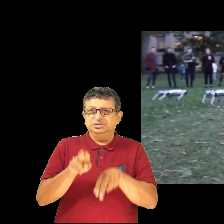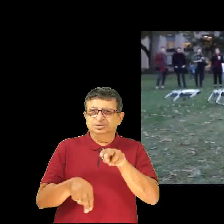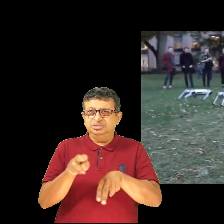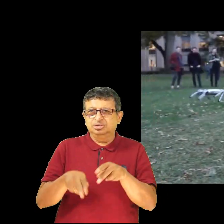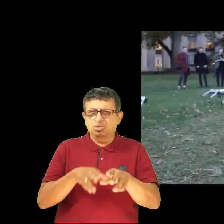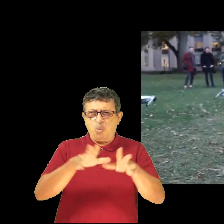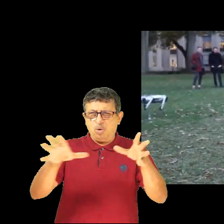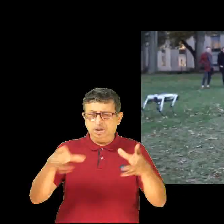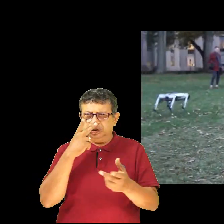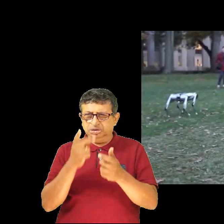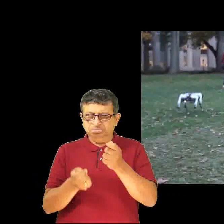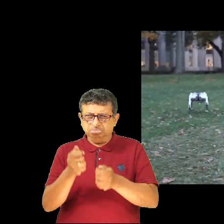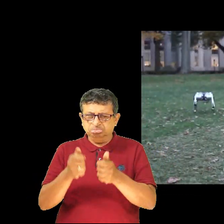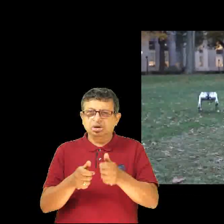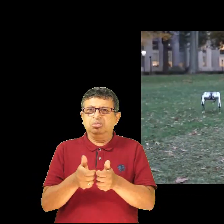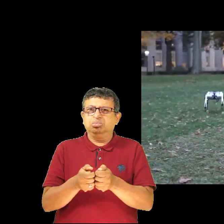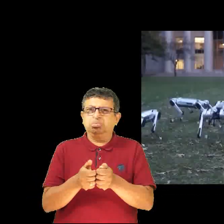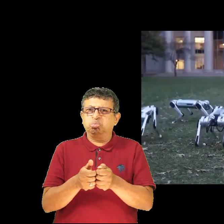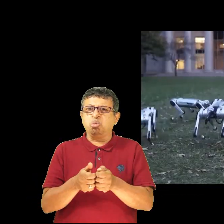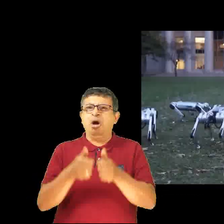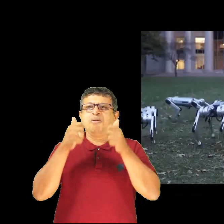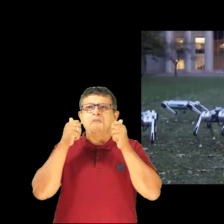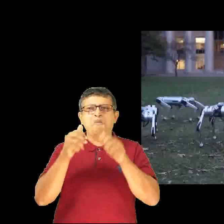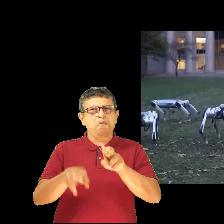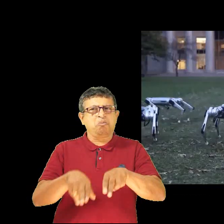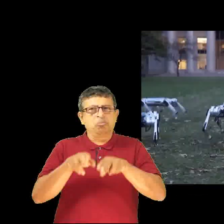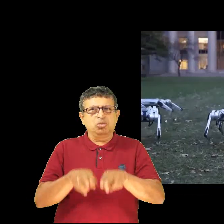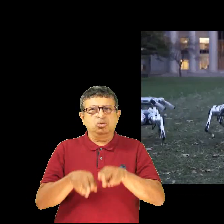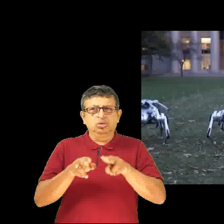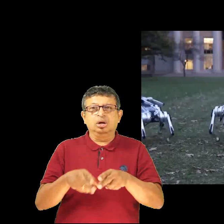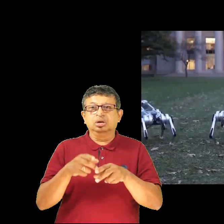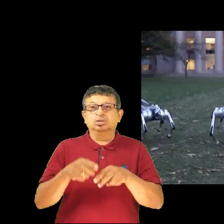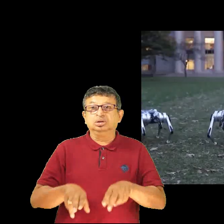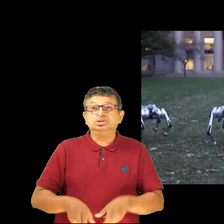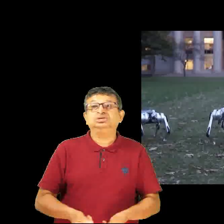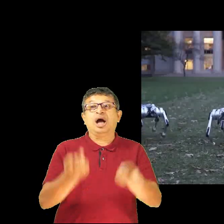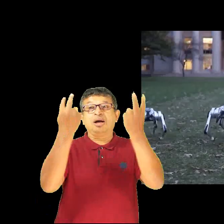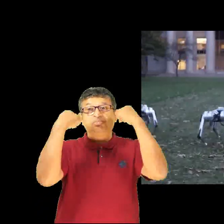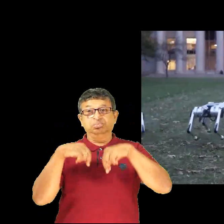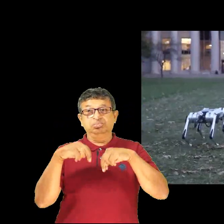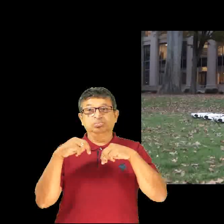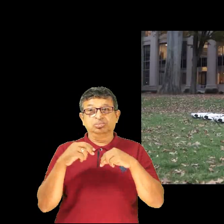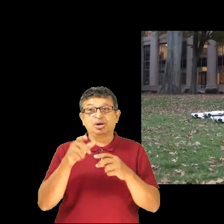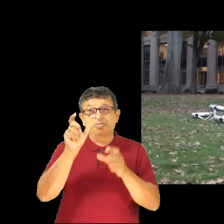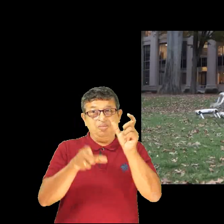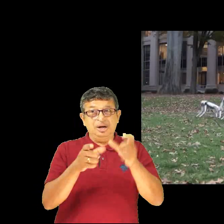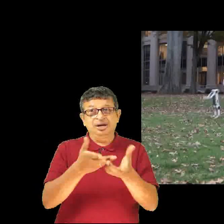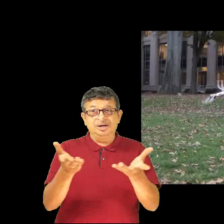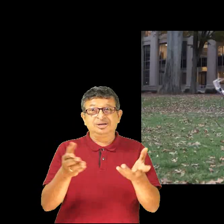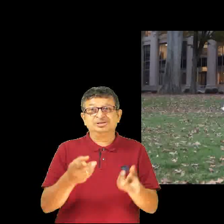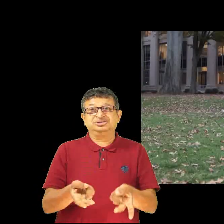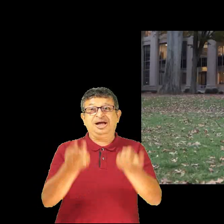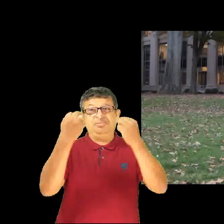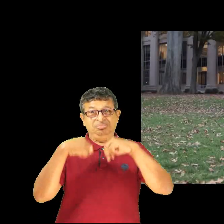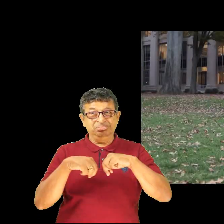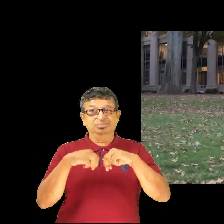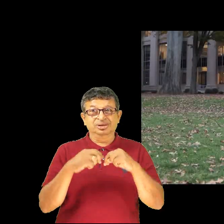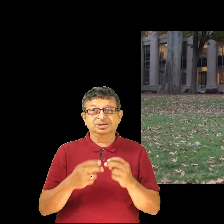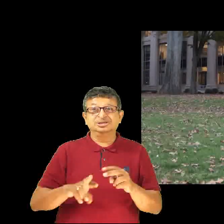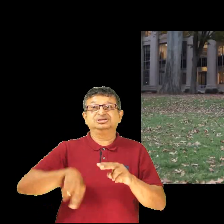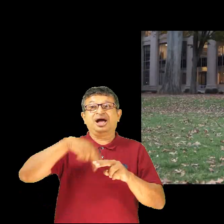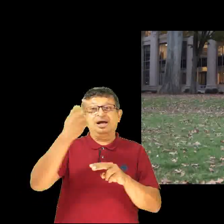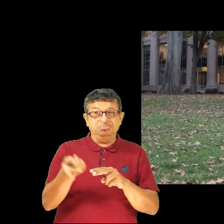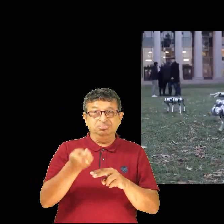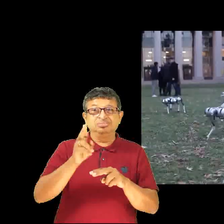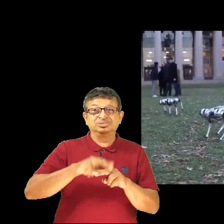doesn't even need cameras to accomplish that. This robot has always been able to plan its jumps and adjust accordingly, even when it was only a meter away from the